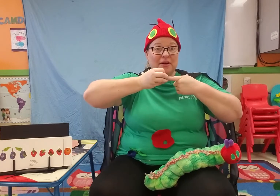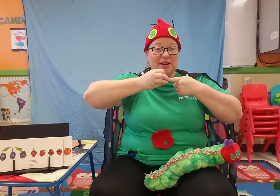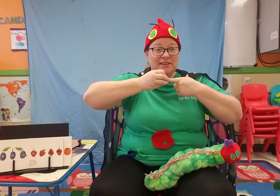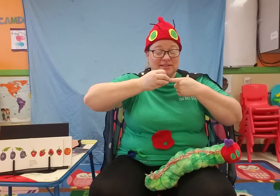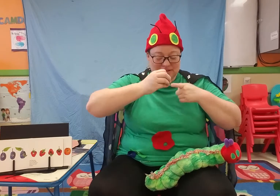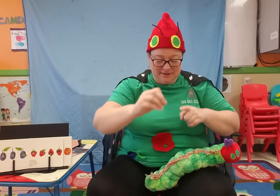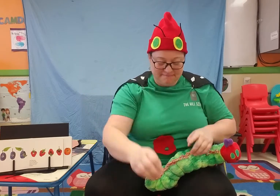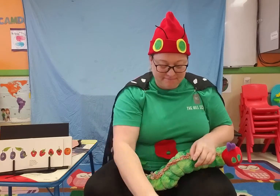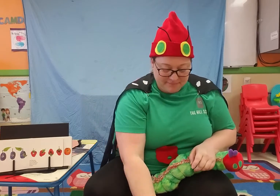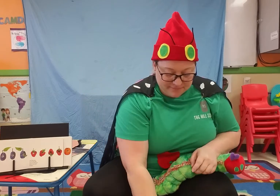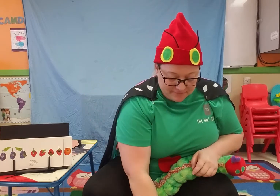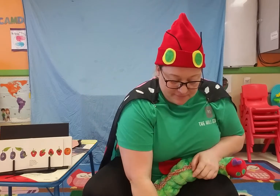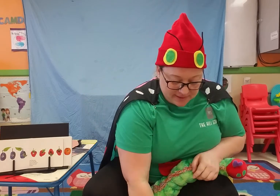strawberries.